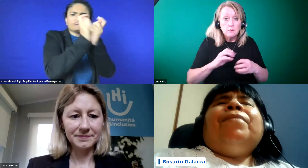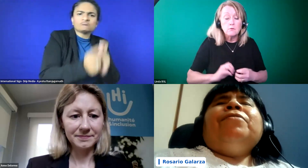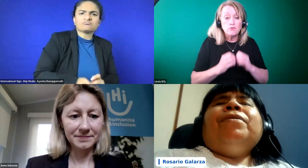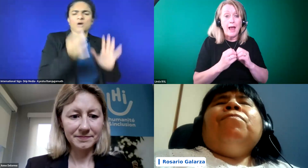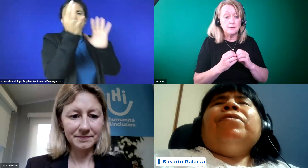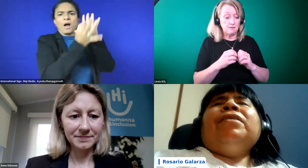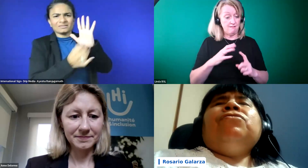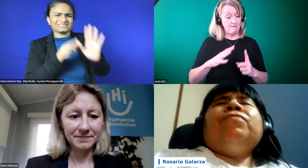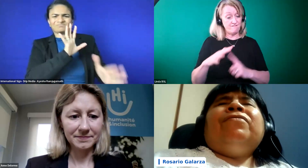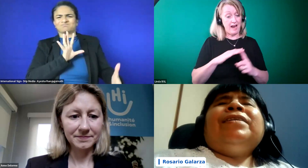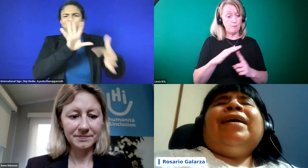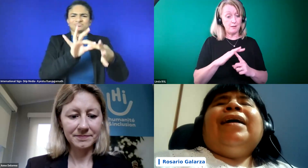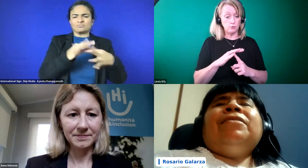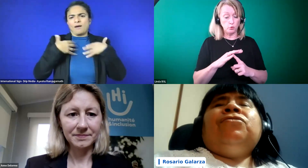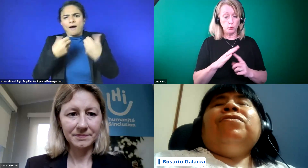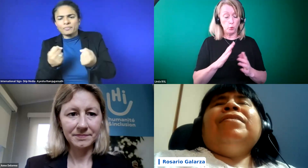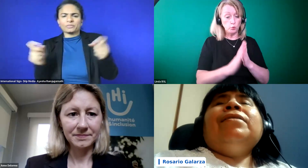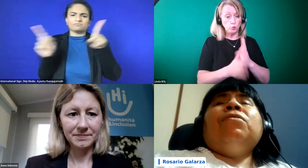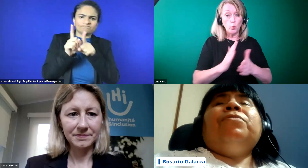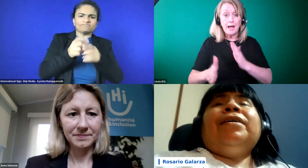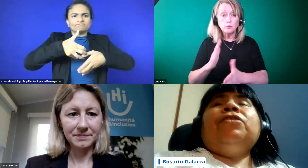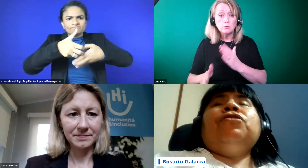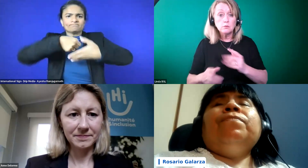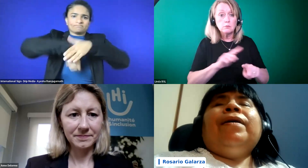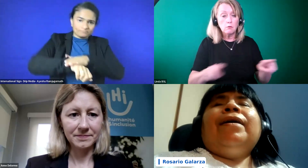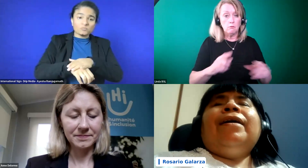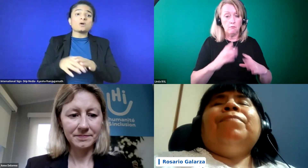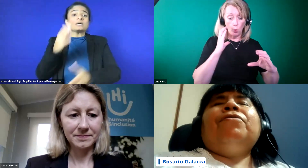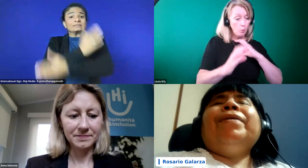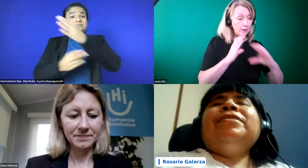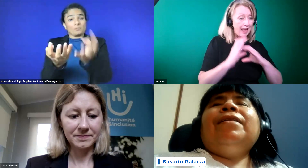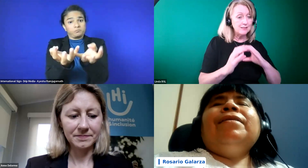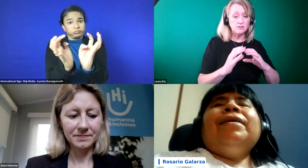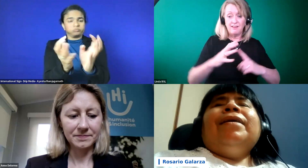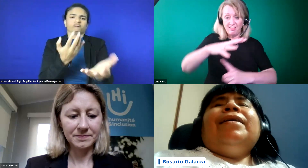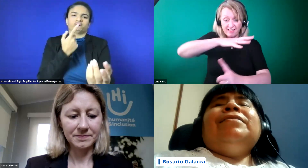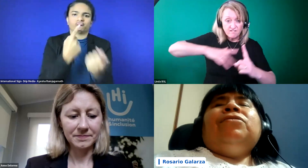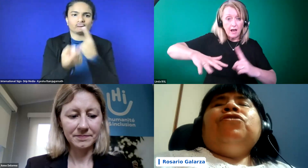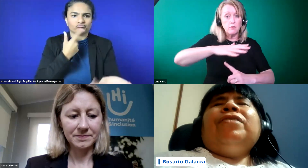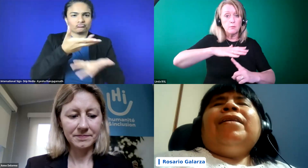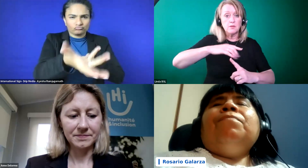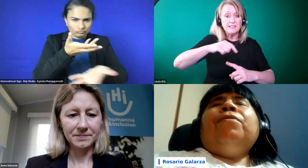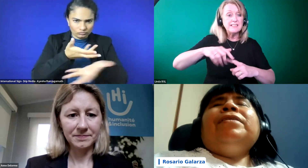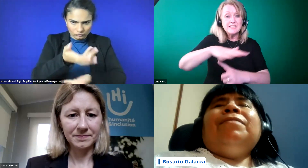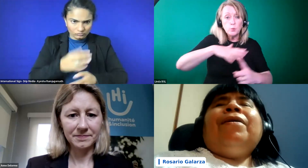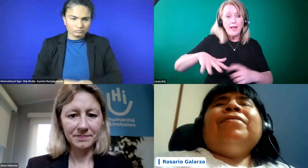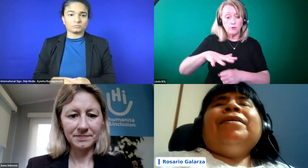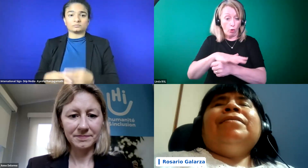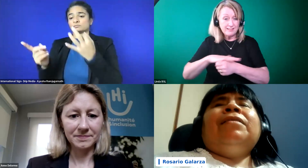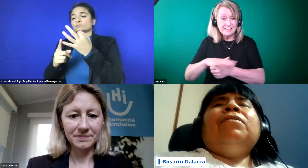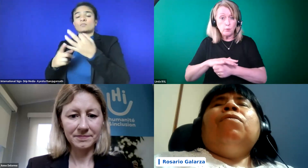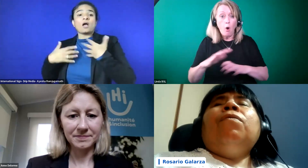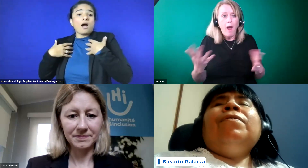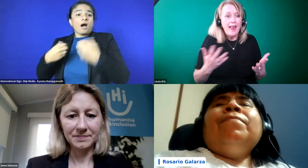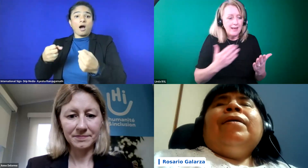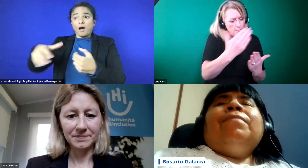enabling environment working to address attitudinal, communication, environmental, institutional, and policy barriers